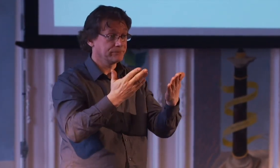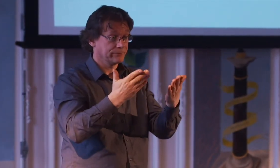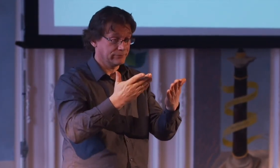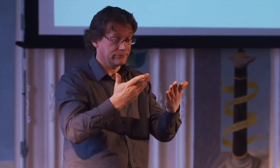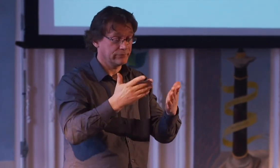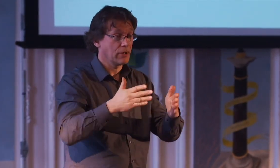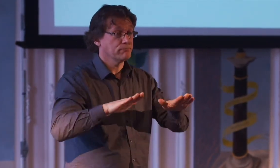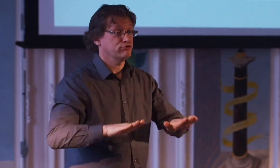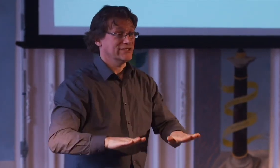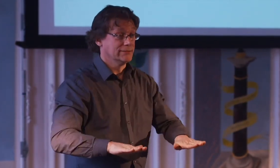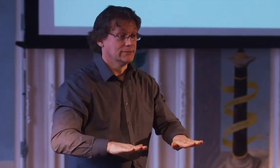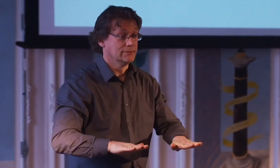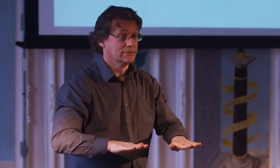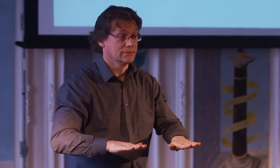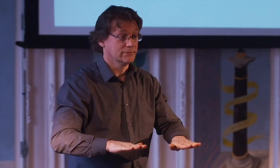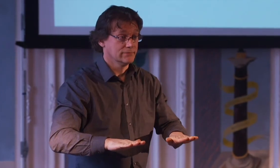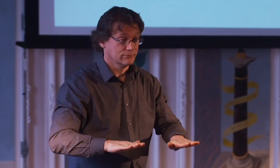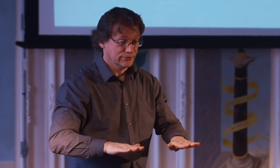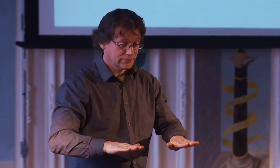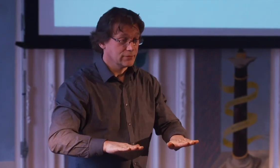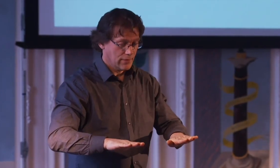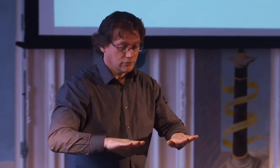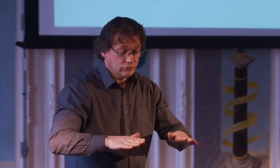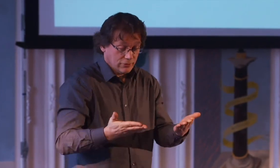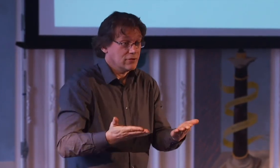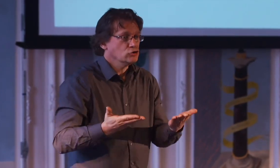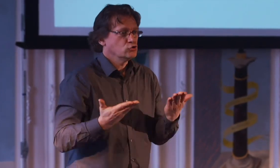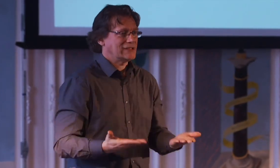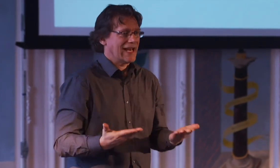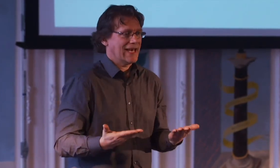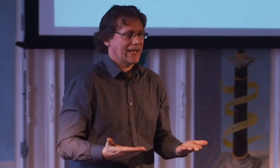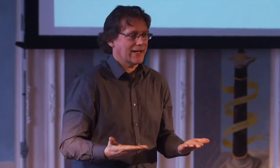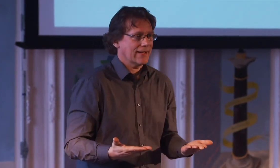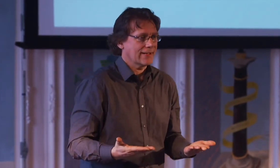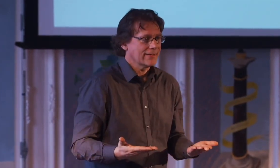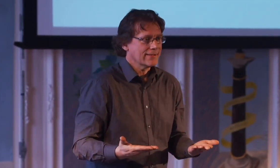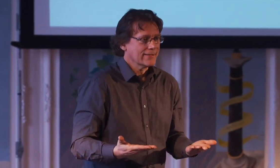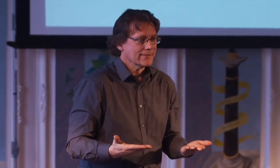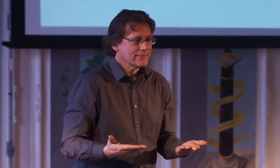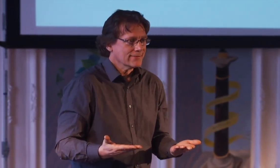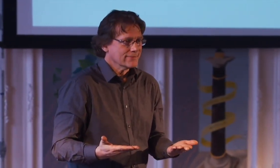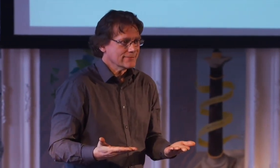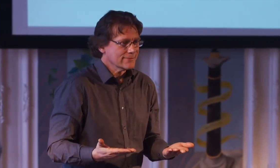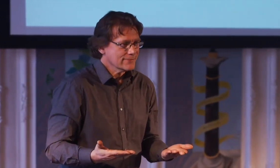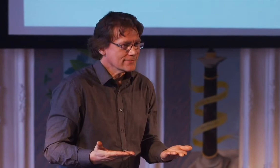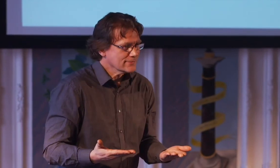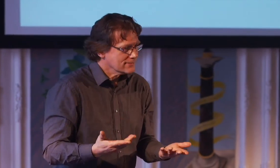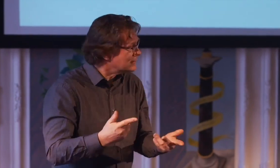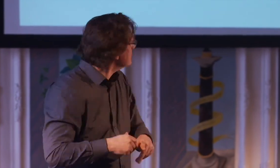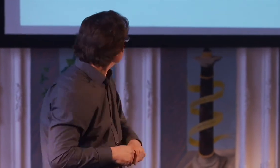orientation, this means Britain. If we change the orientation, the sign now means today.